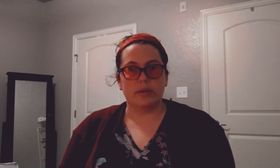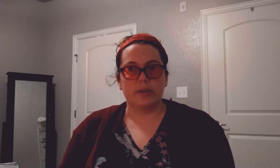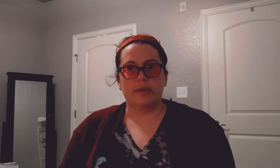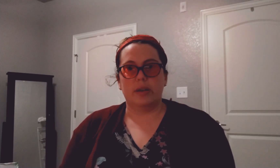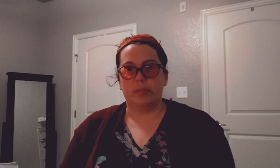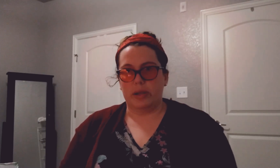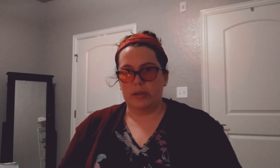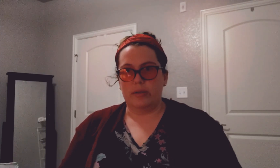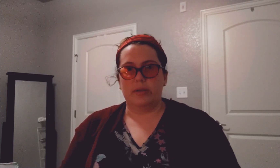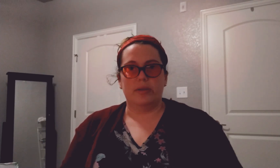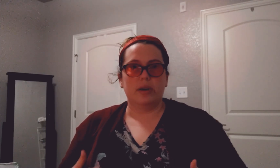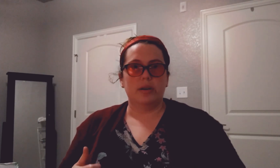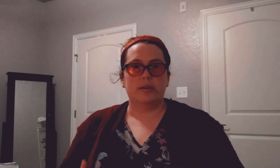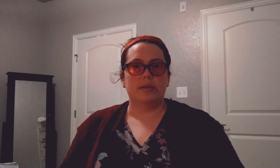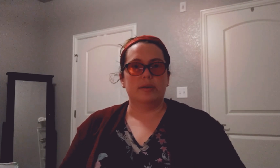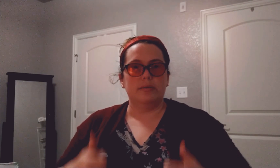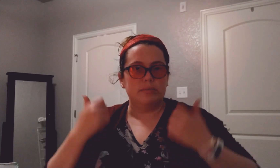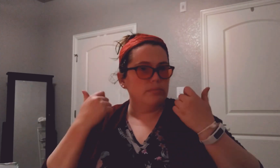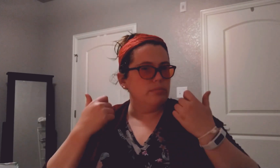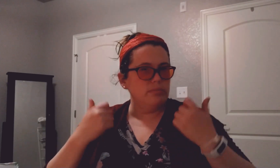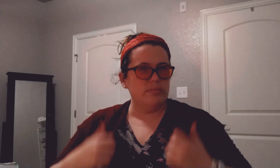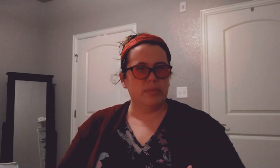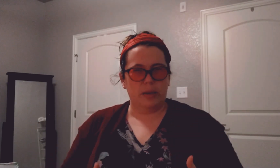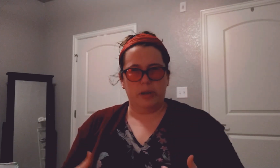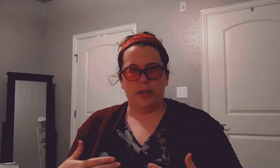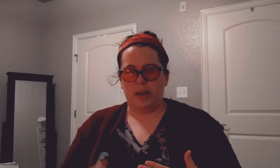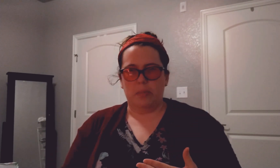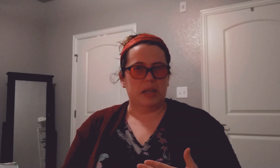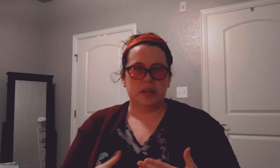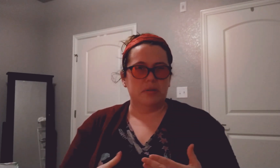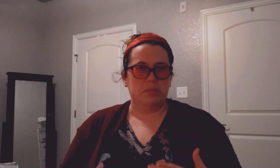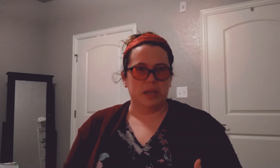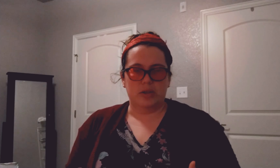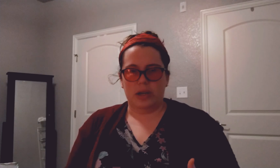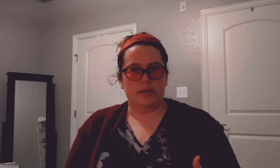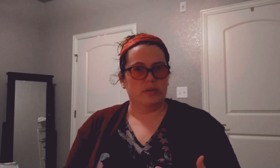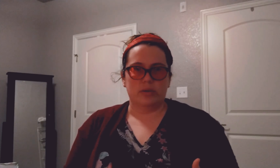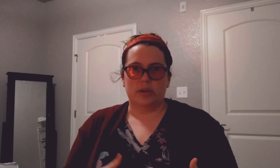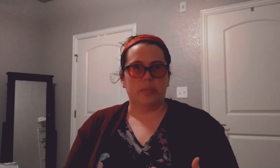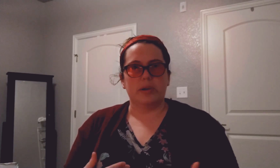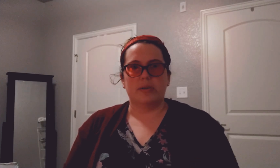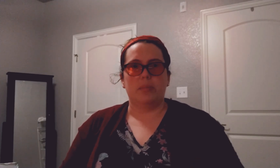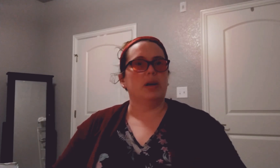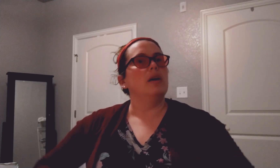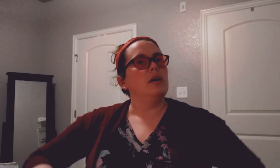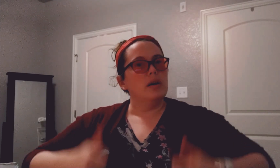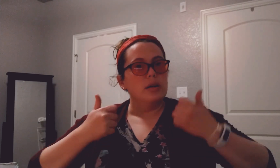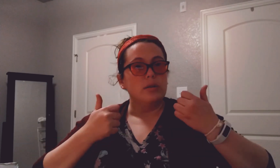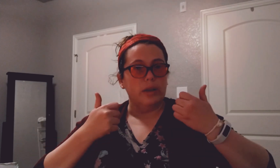really see, but you start maybe like mid chest or top of your stomach.